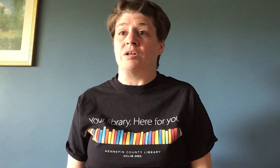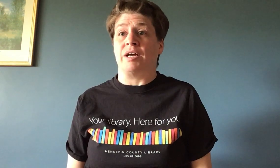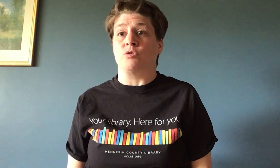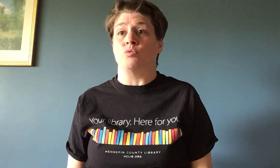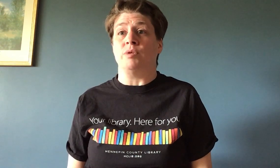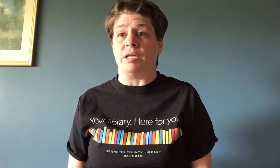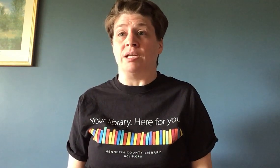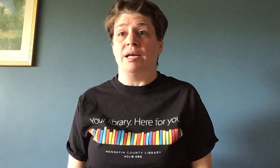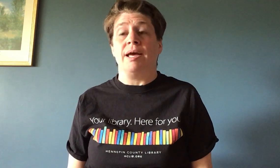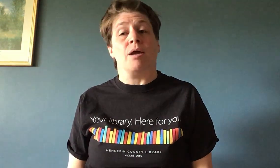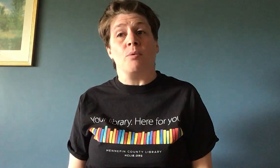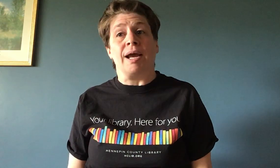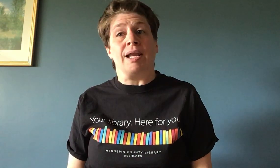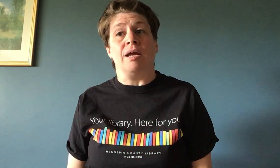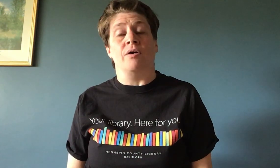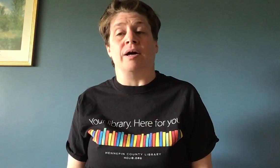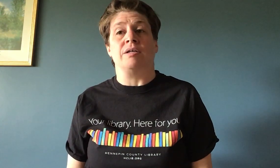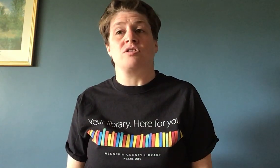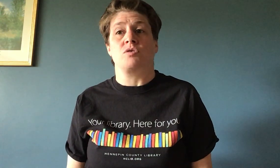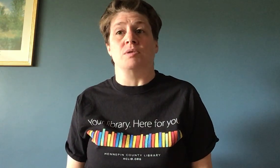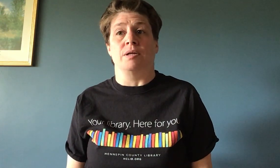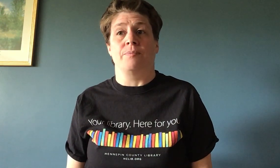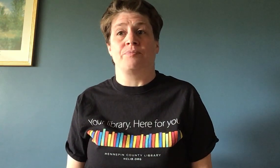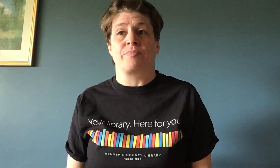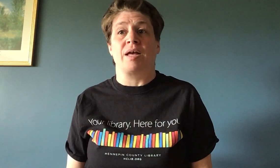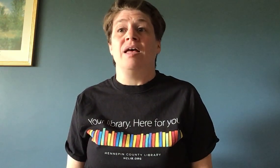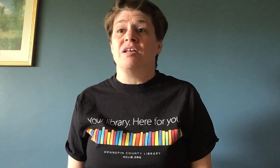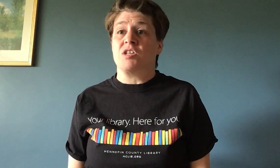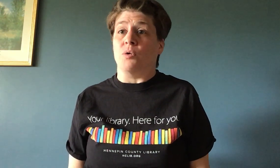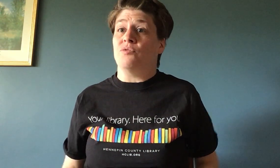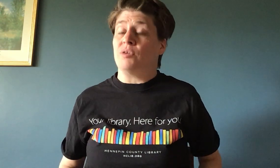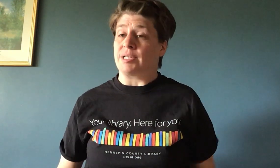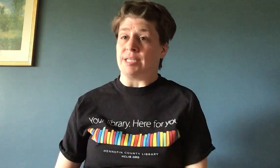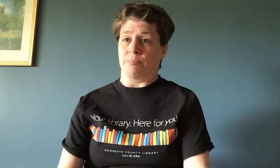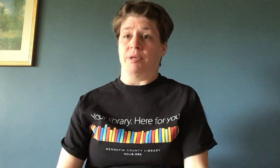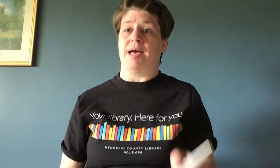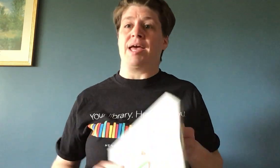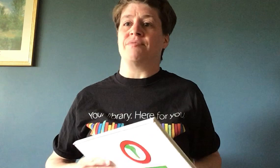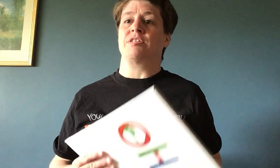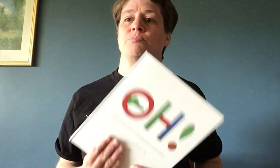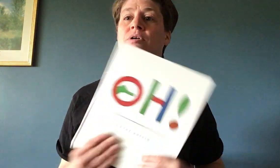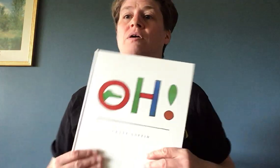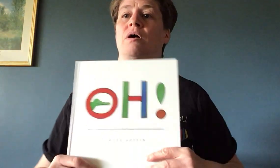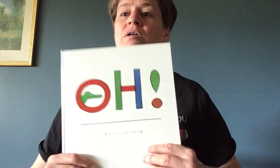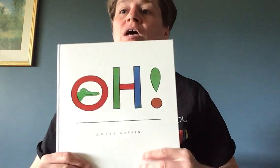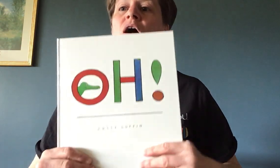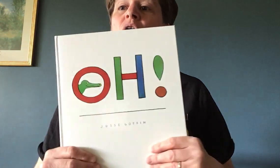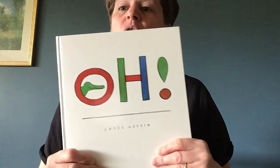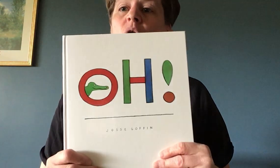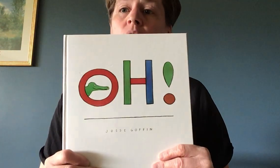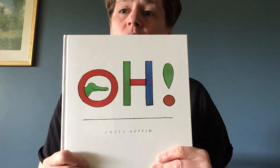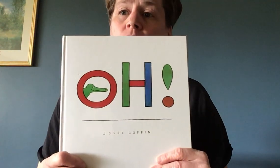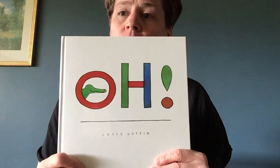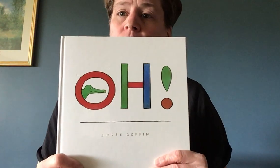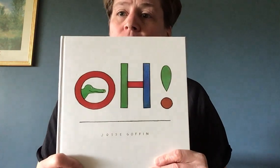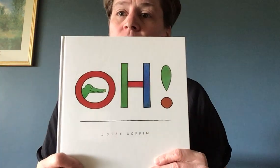how to read and write later on in school. So, for example, I have this book called Oh